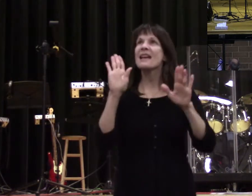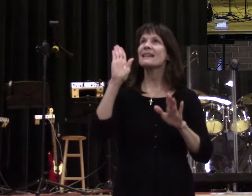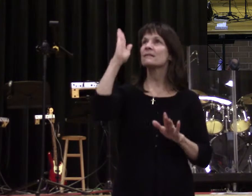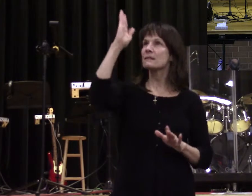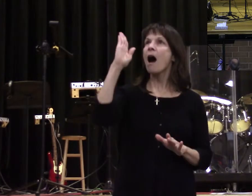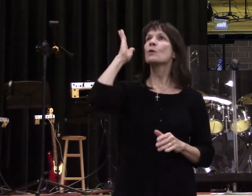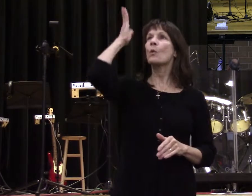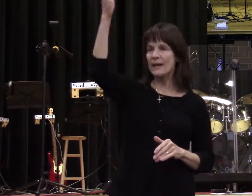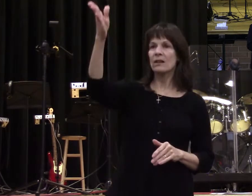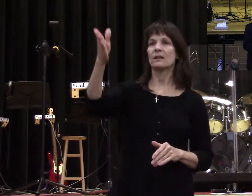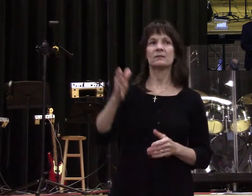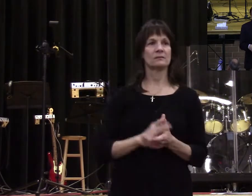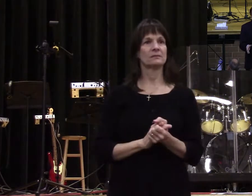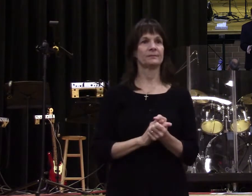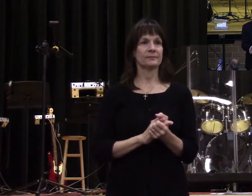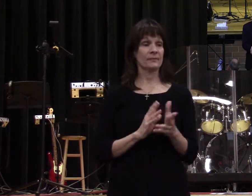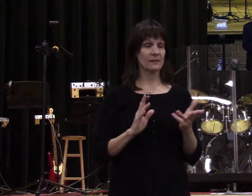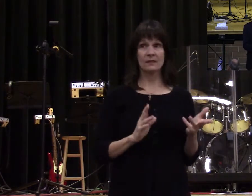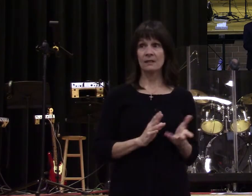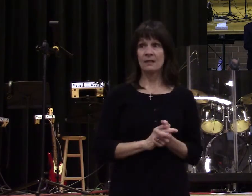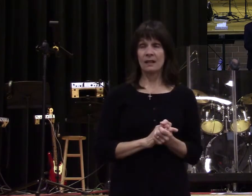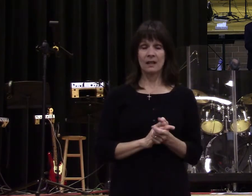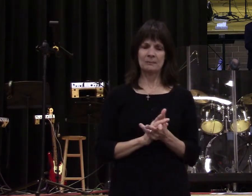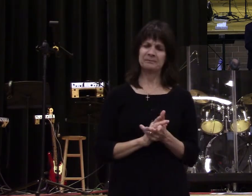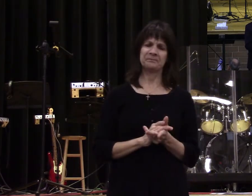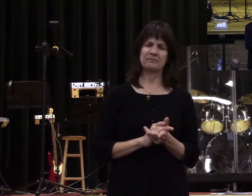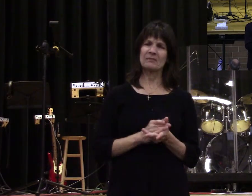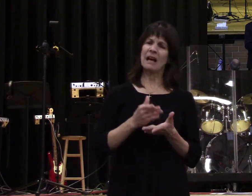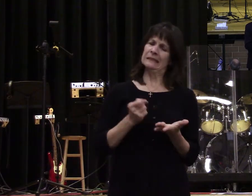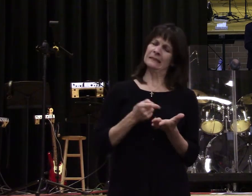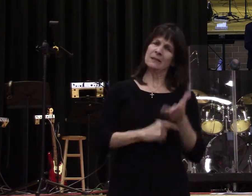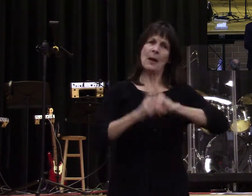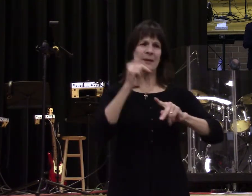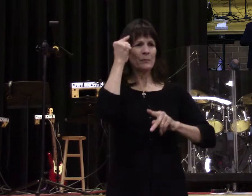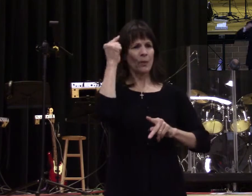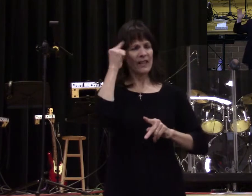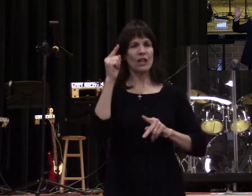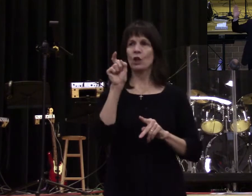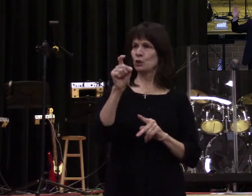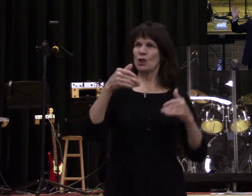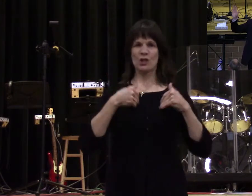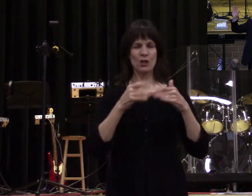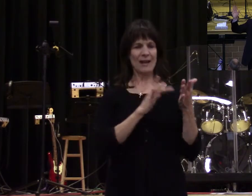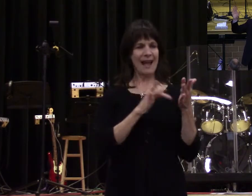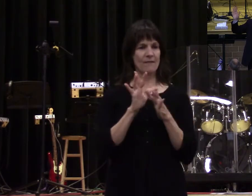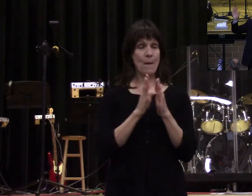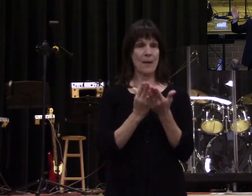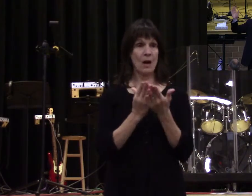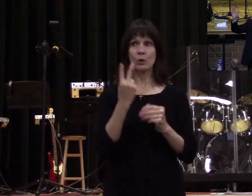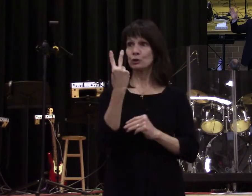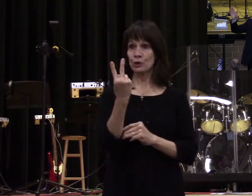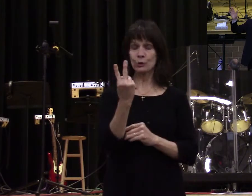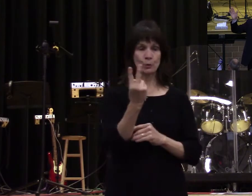people? And there shouldn't be all the shouting stuff in for the quiet, reserved people. God should respect our temperament.